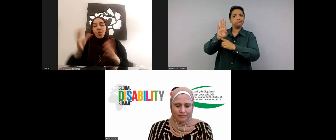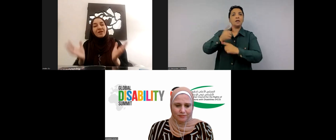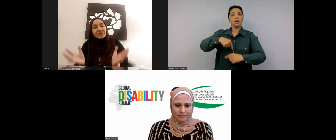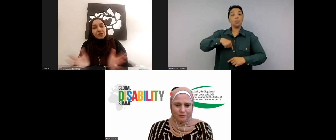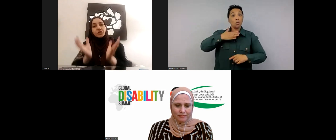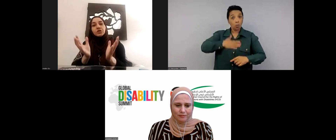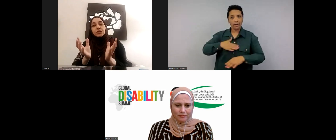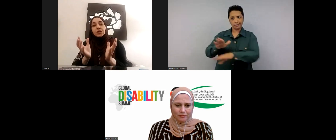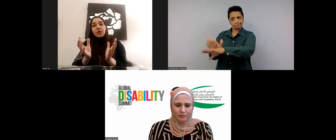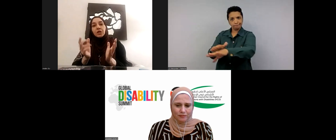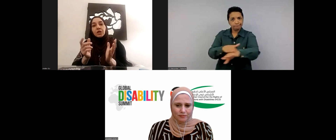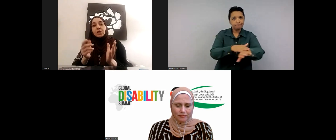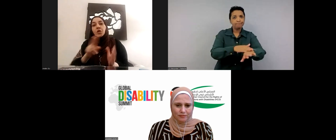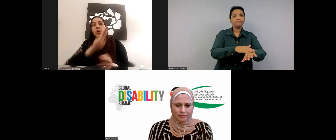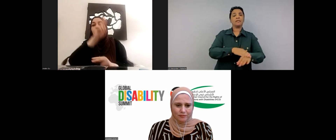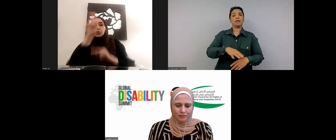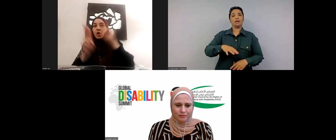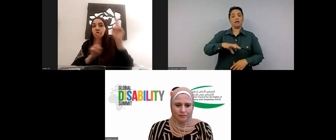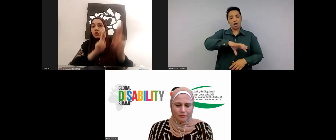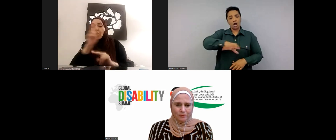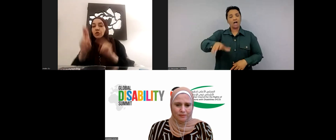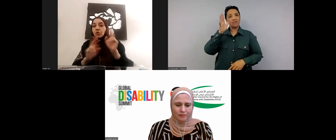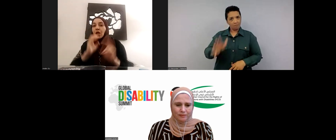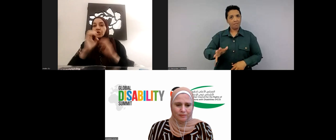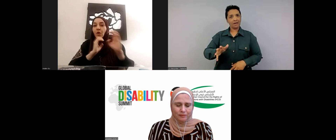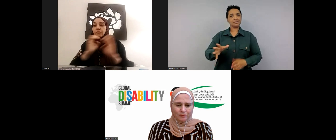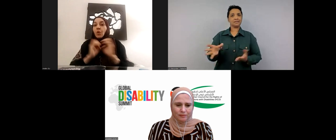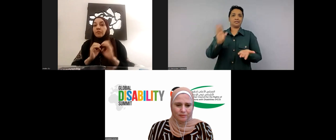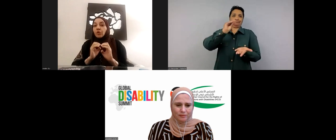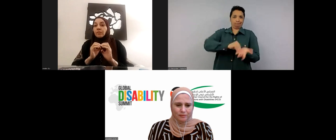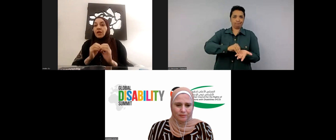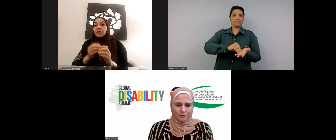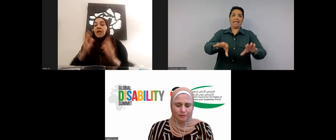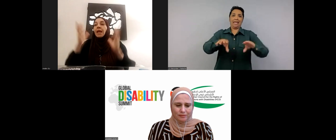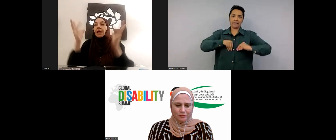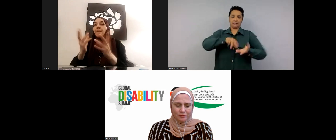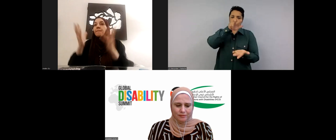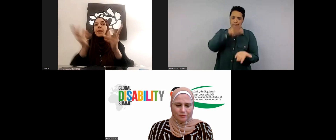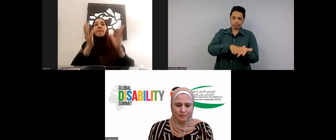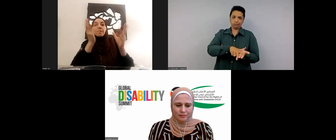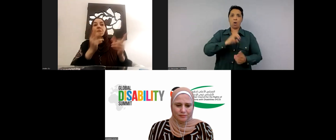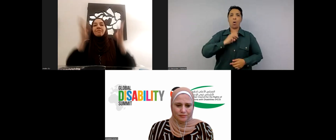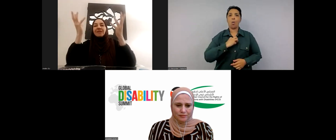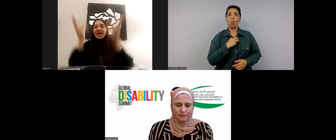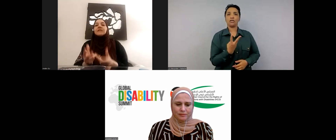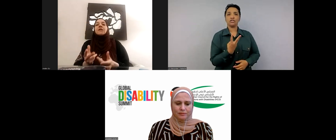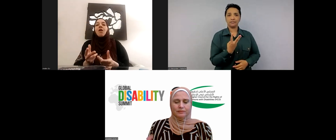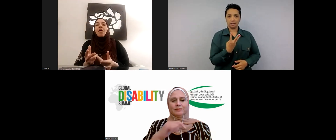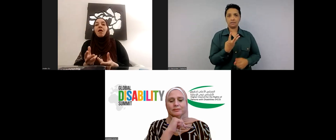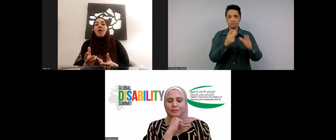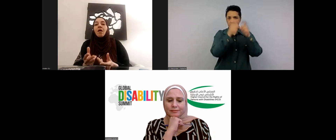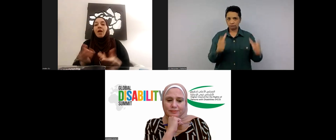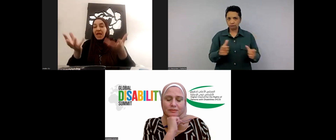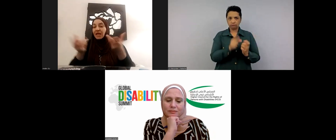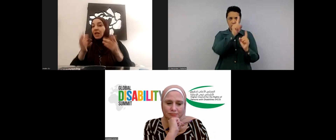in order to adopt the Washington Group questions in the surveys,